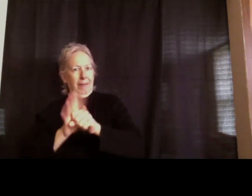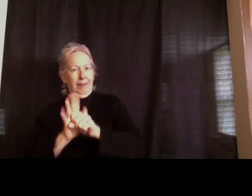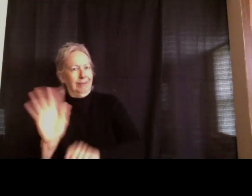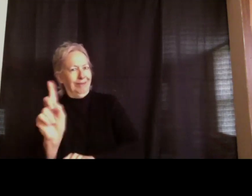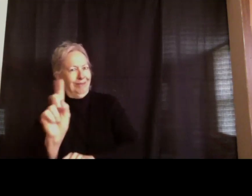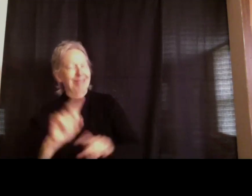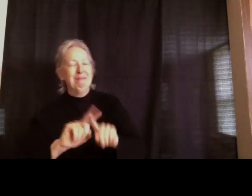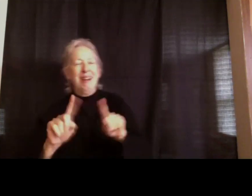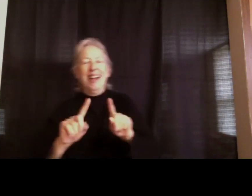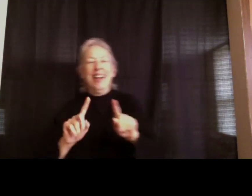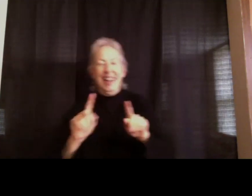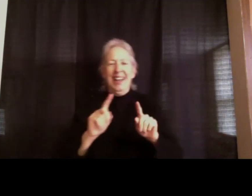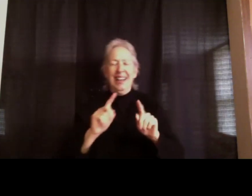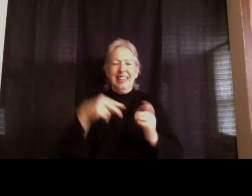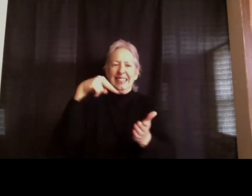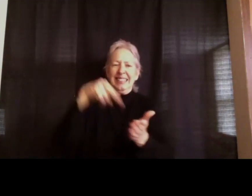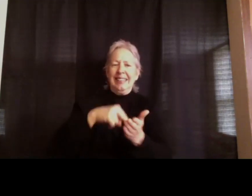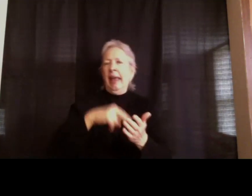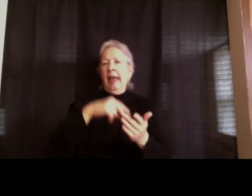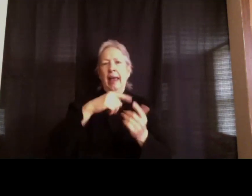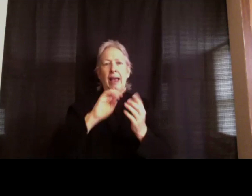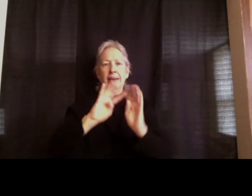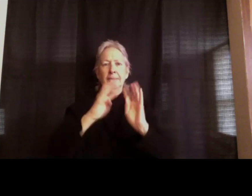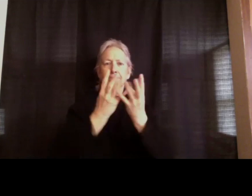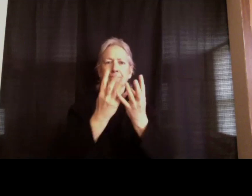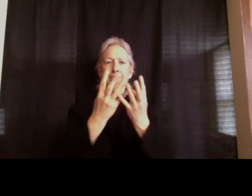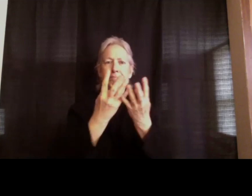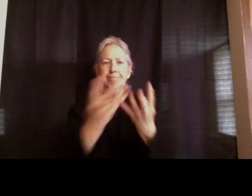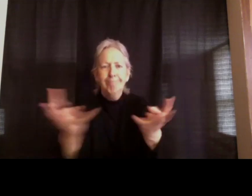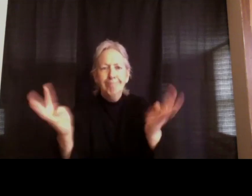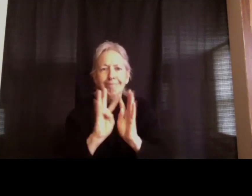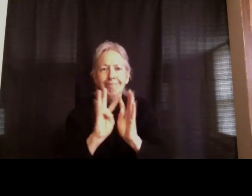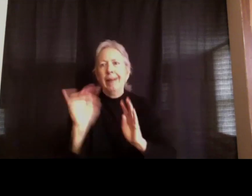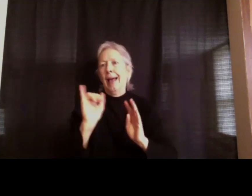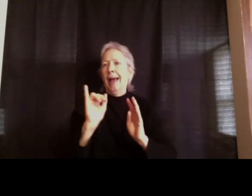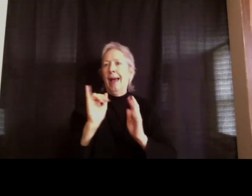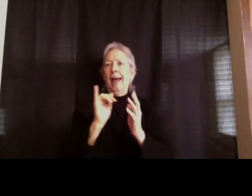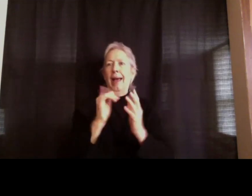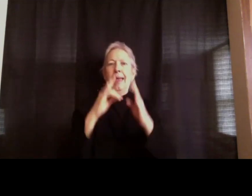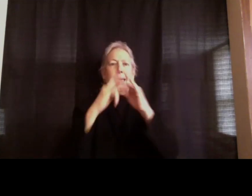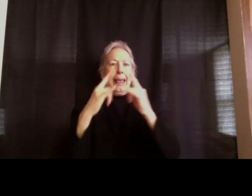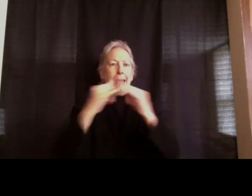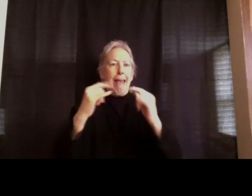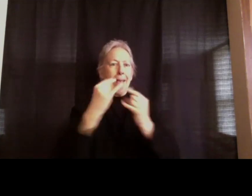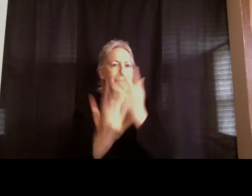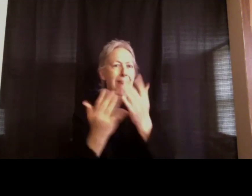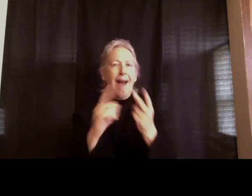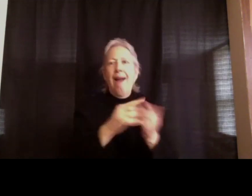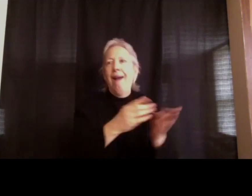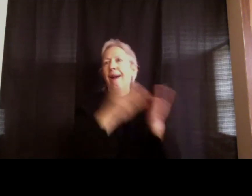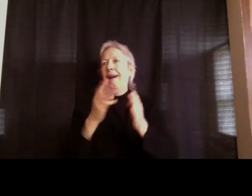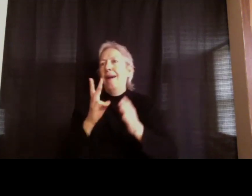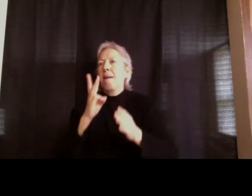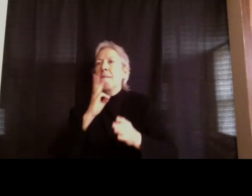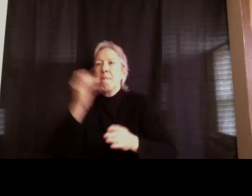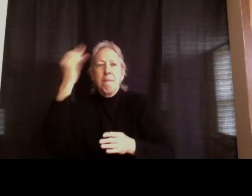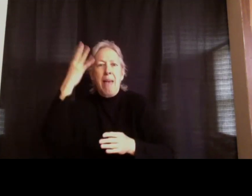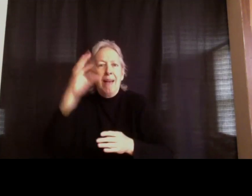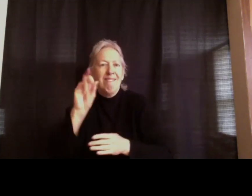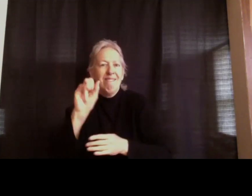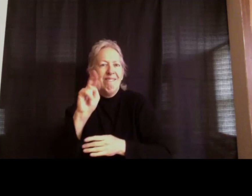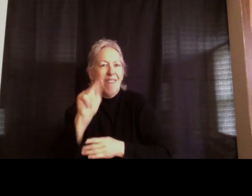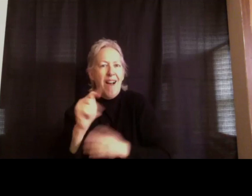in a circle around a campfire maybe, around the baptismal font, around the community communion table, around the